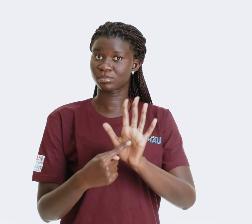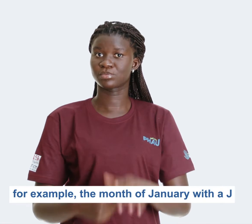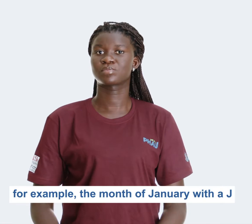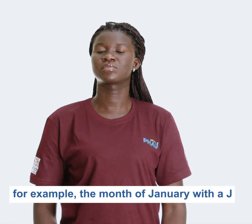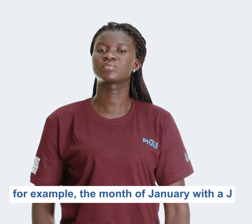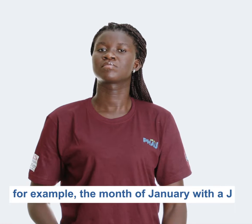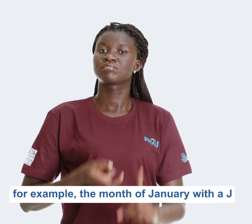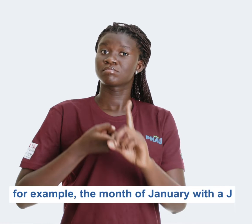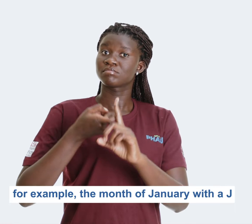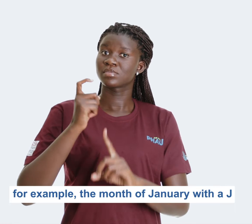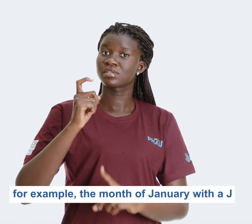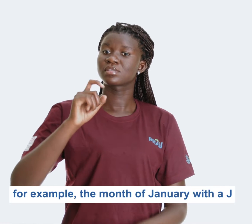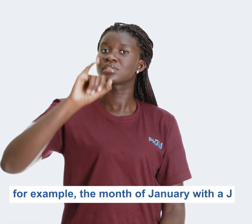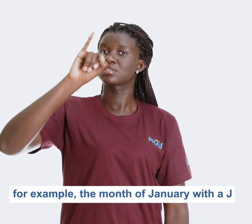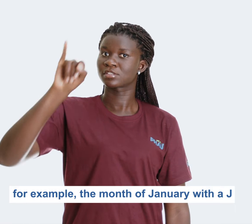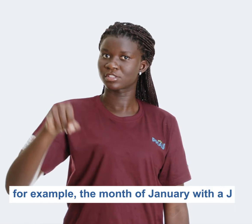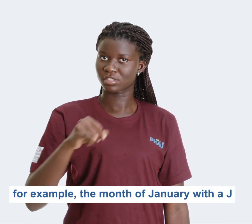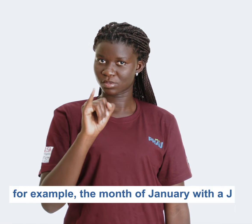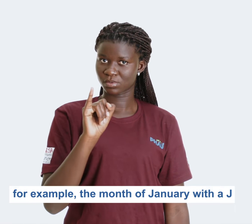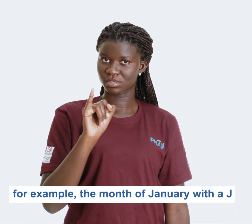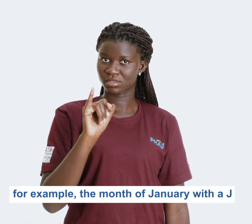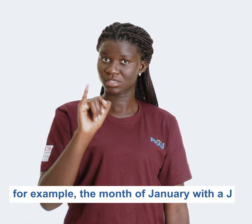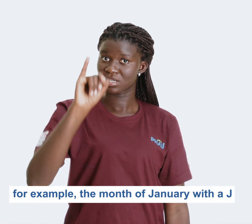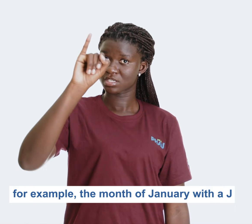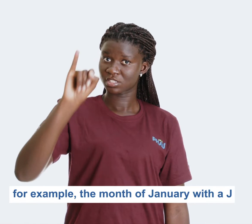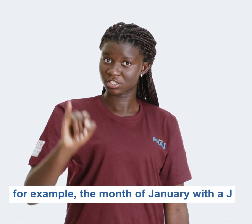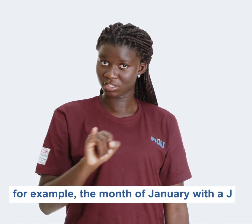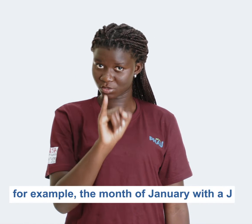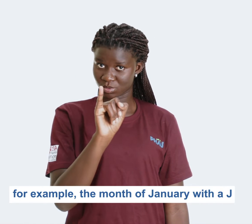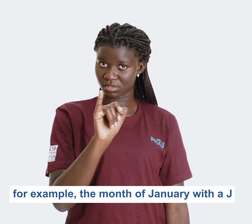For example, the month of January with a J,